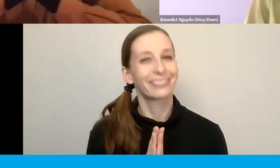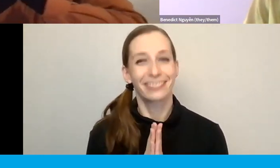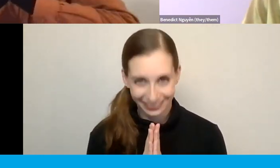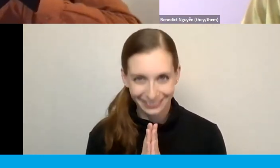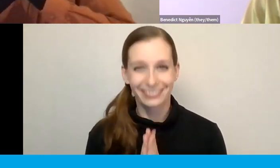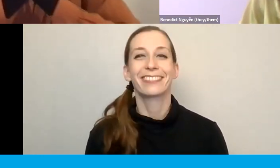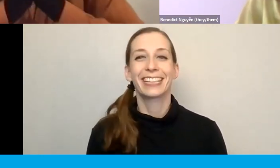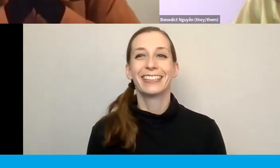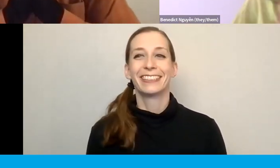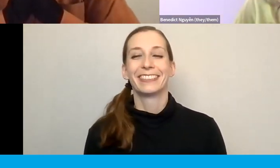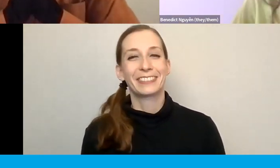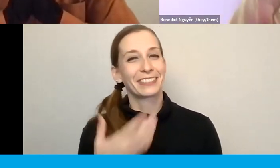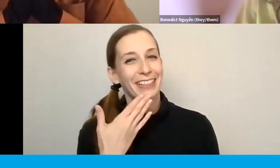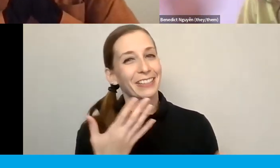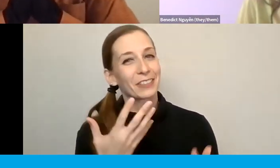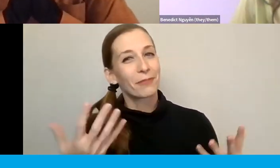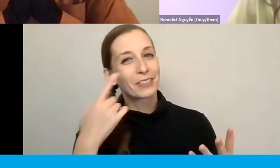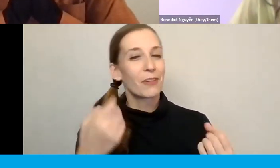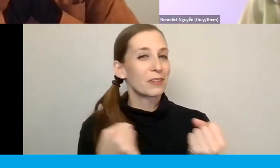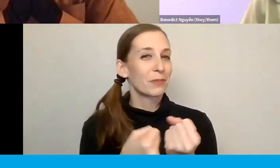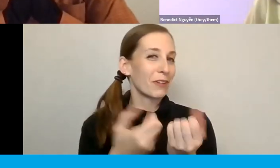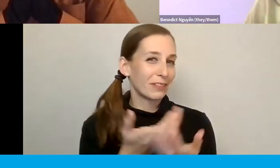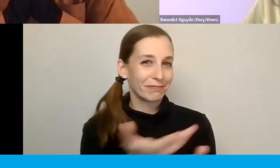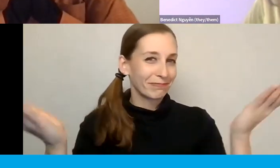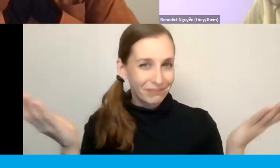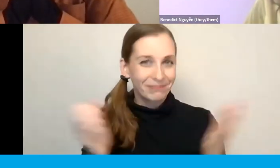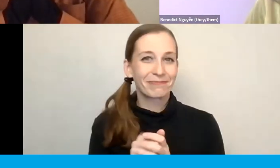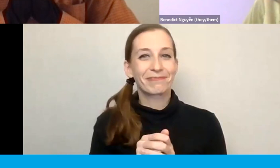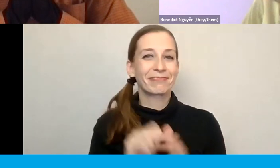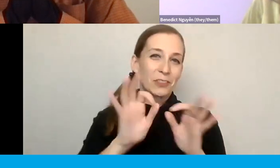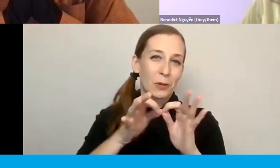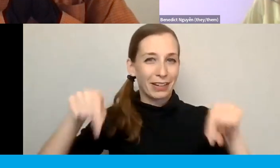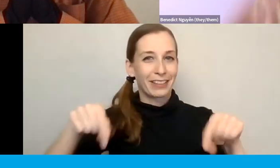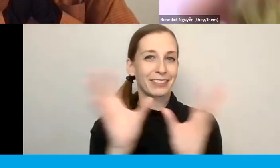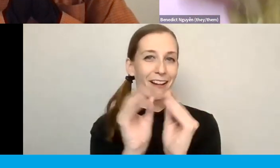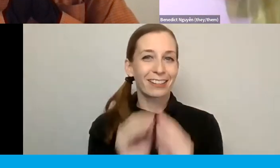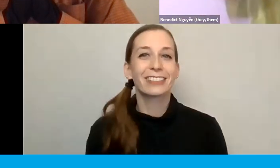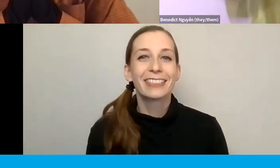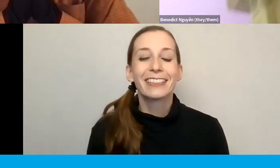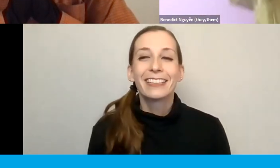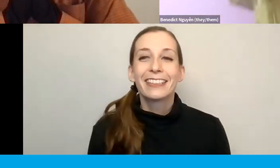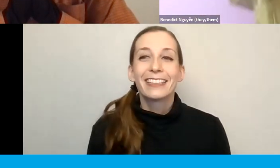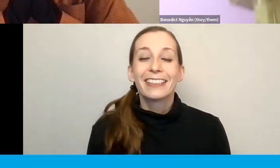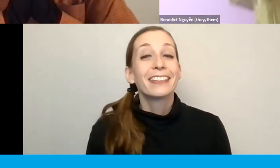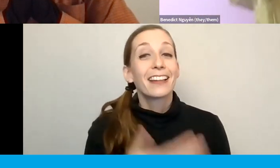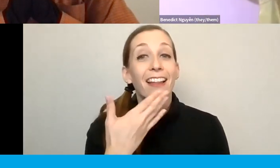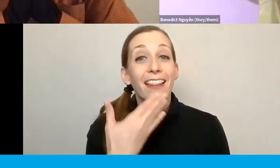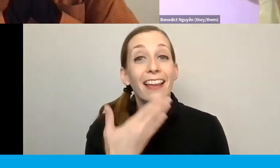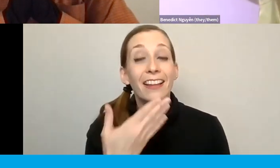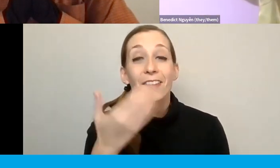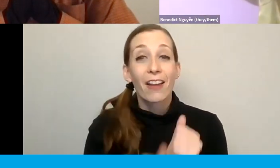for supporting this talk. Thanks to everyone at